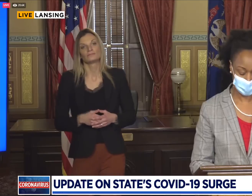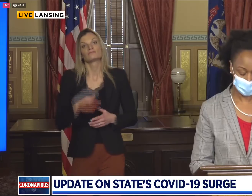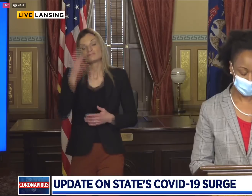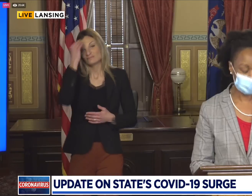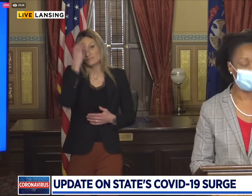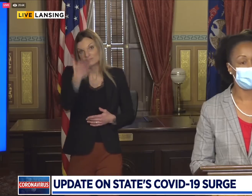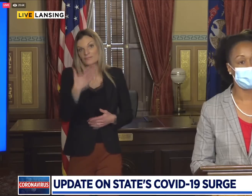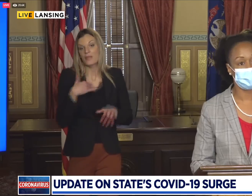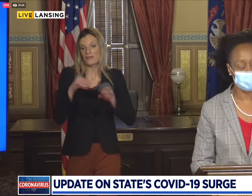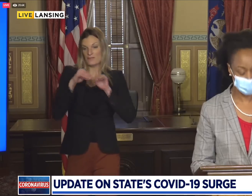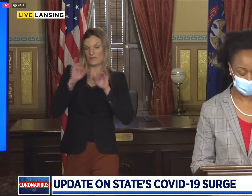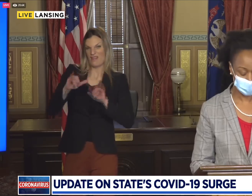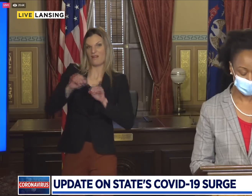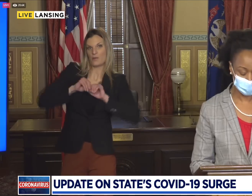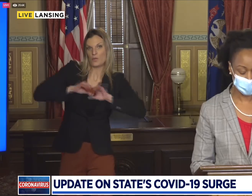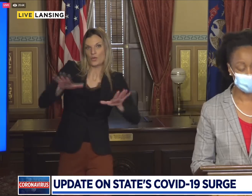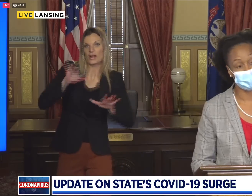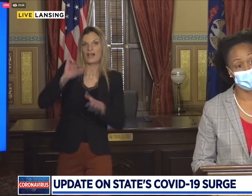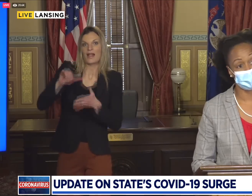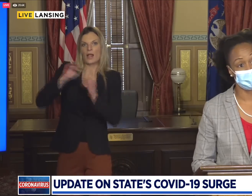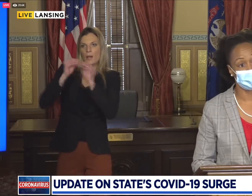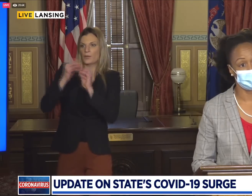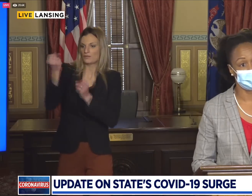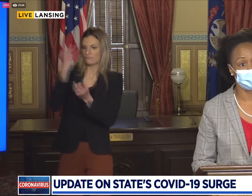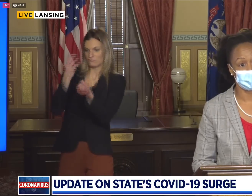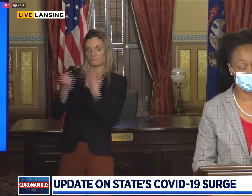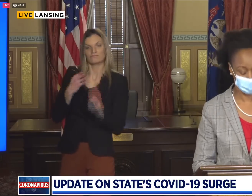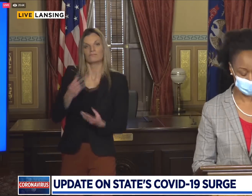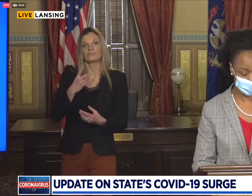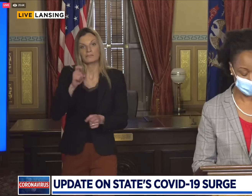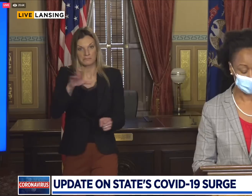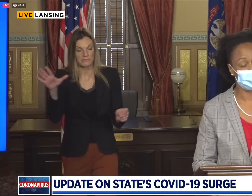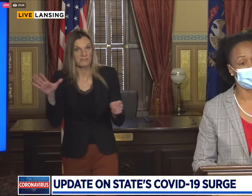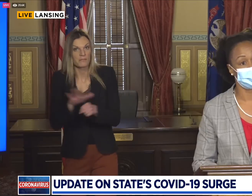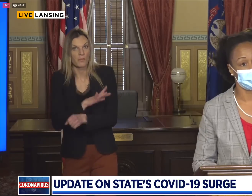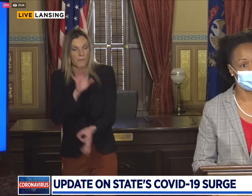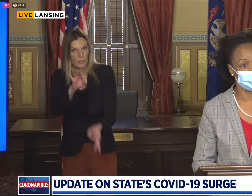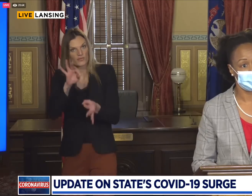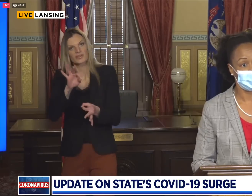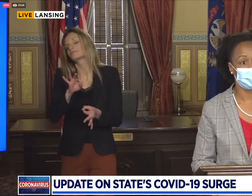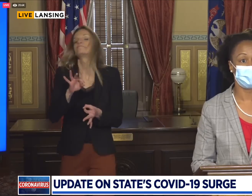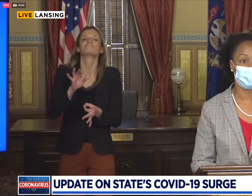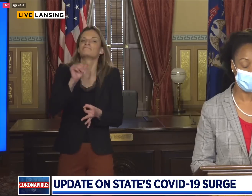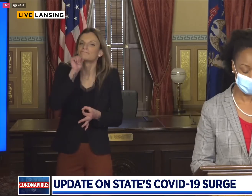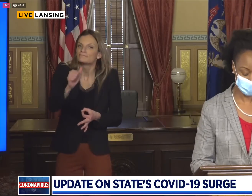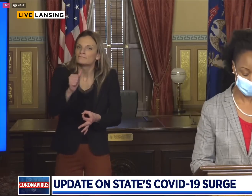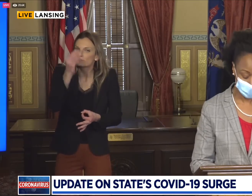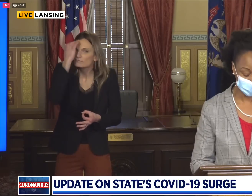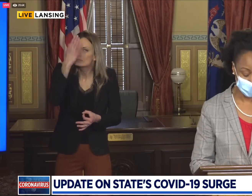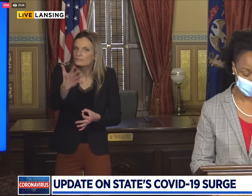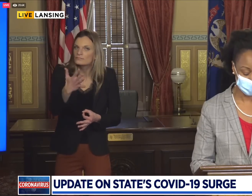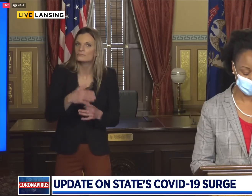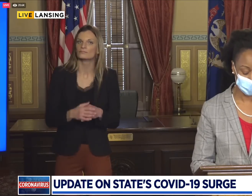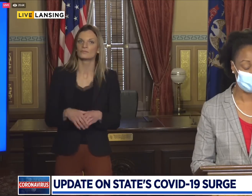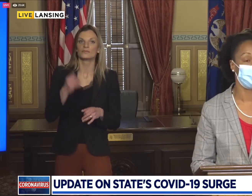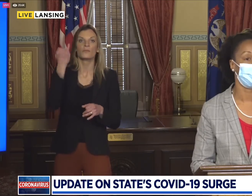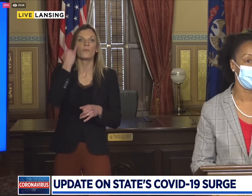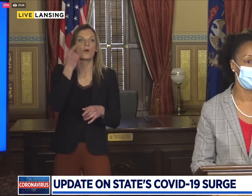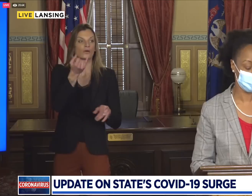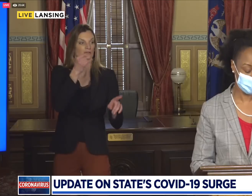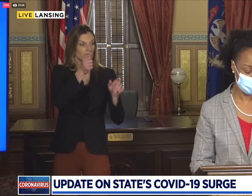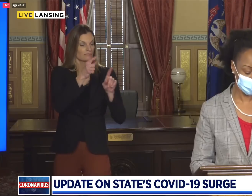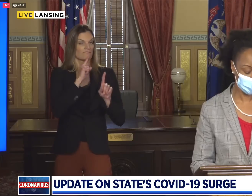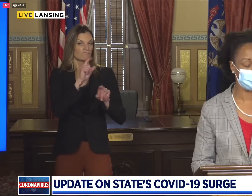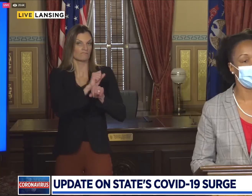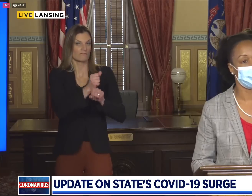perfect. It is only as good as the information we get from people who actually get a test done, and if their test is positive, they have to tell